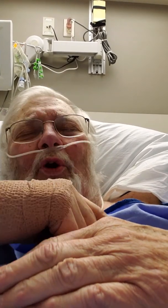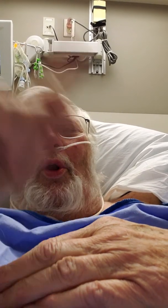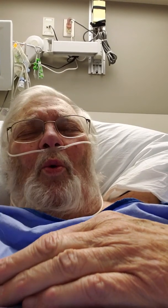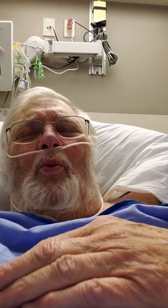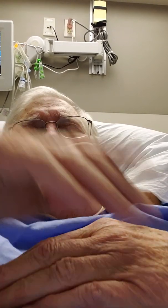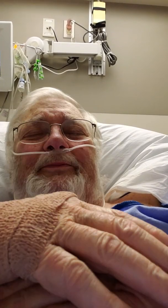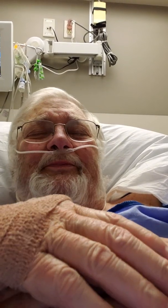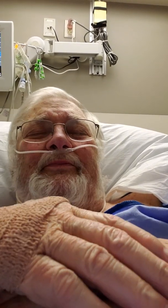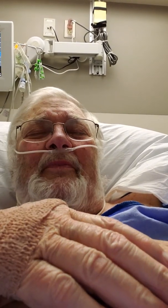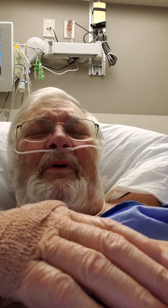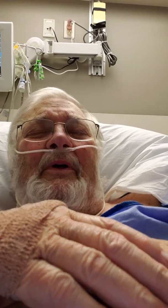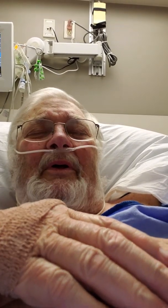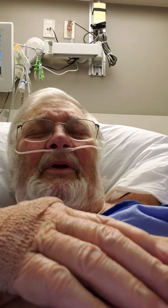go.